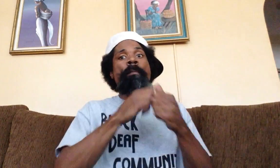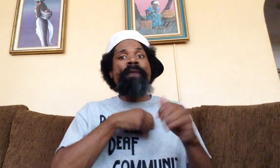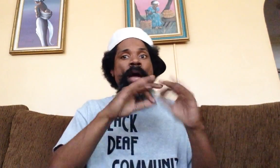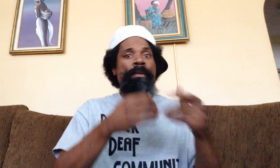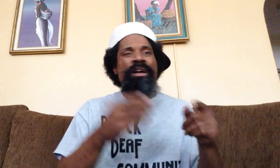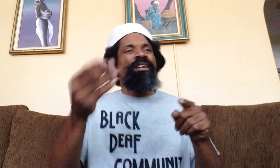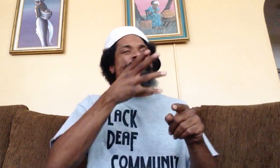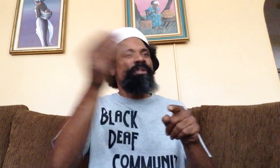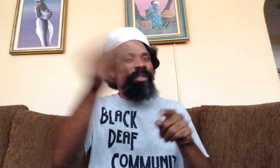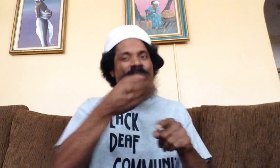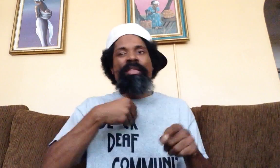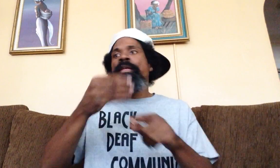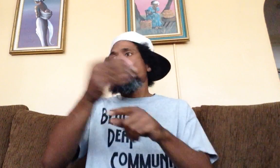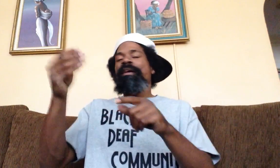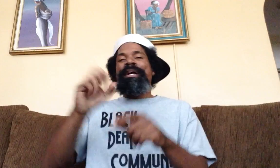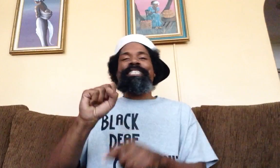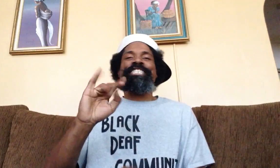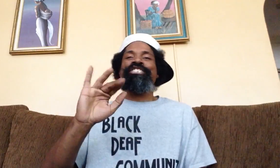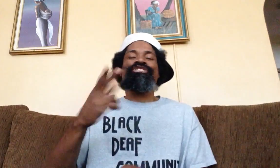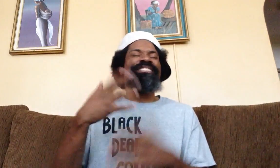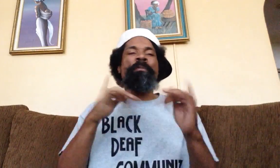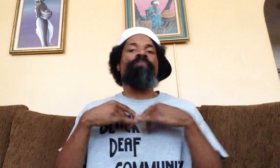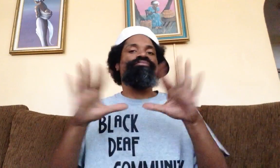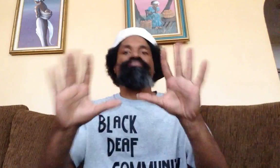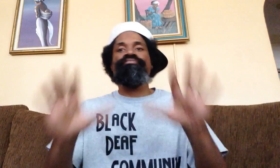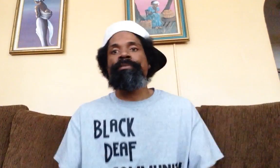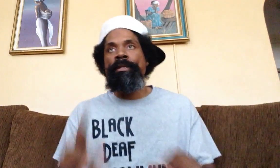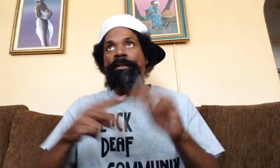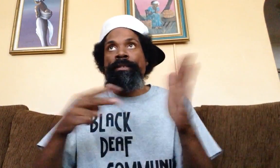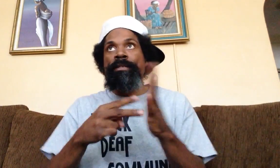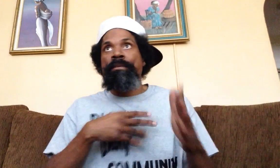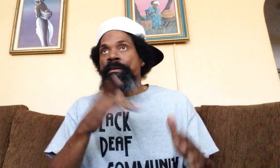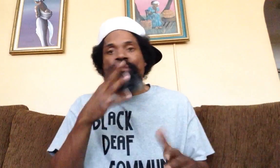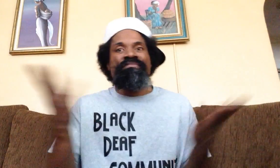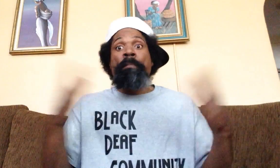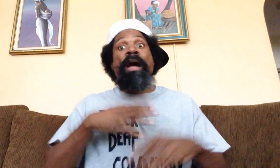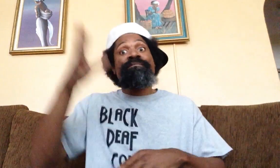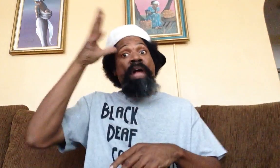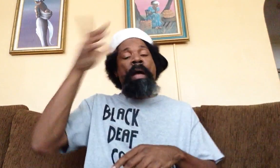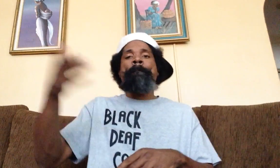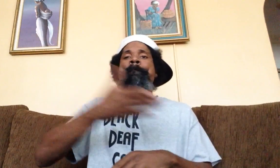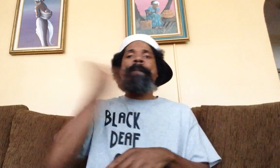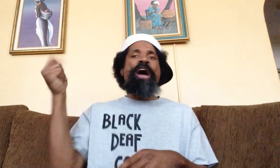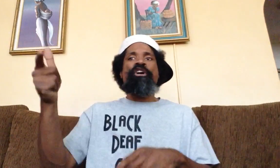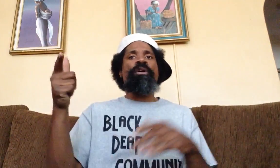Did it feel good for me? Absolutely. To me, it's not important whose idea it was.